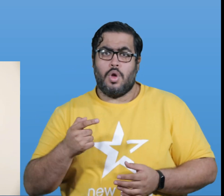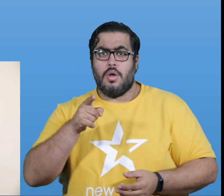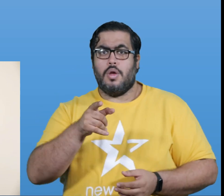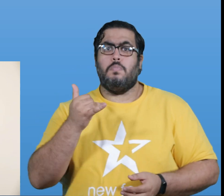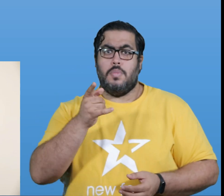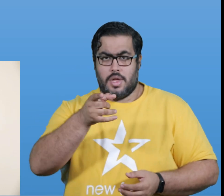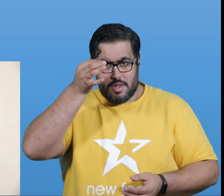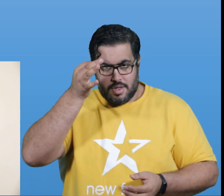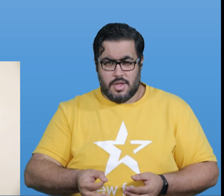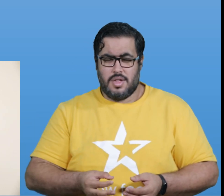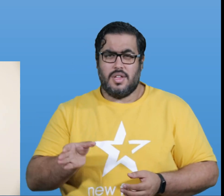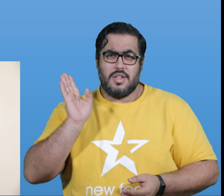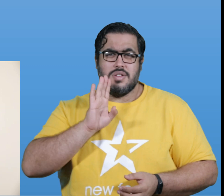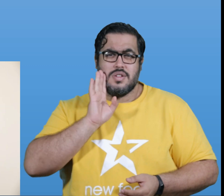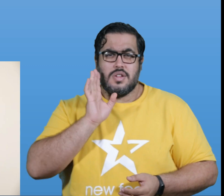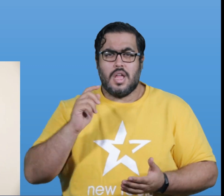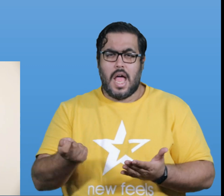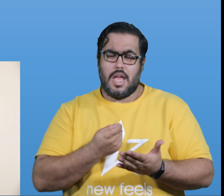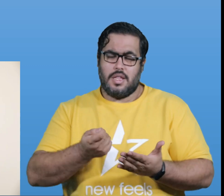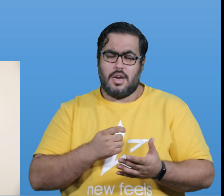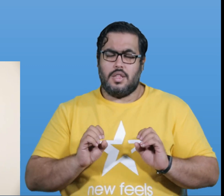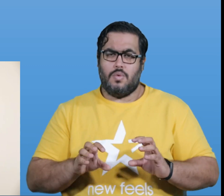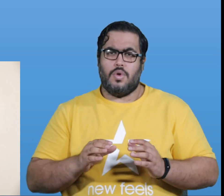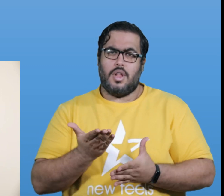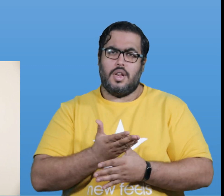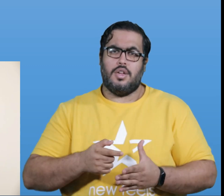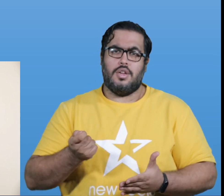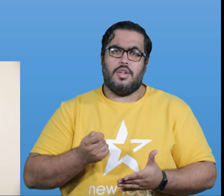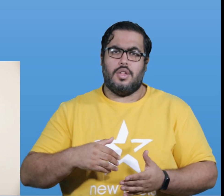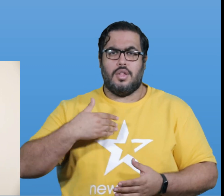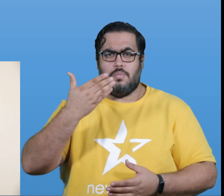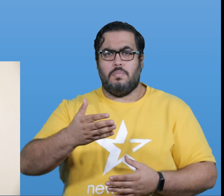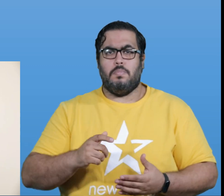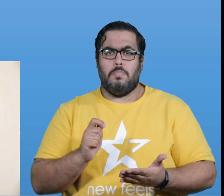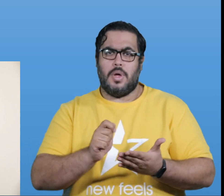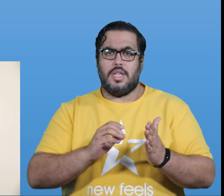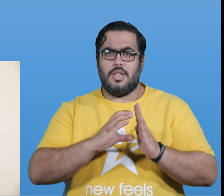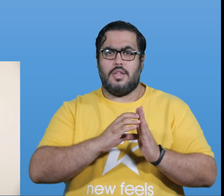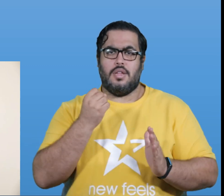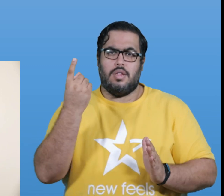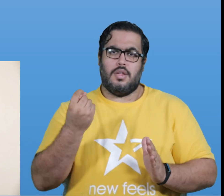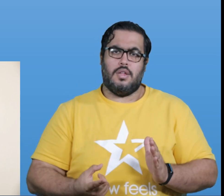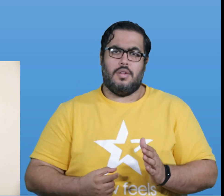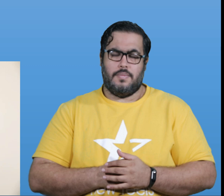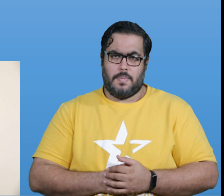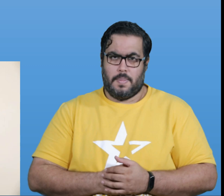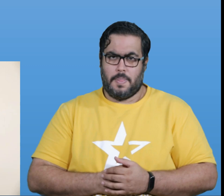your own essay. This is just an example of how and what to do in an essay. This is the whole essay, and this is how it looks like at the